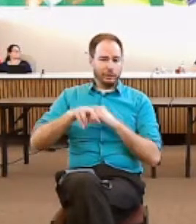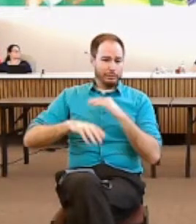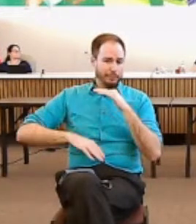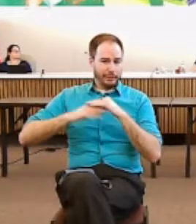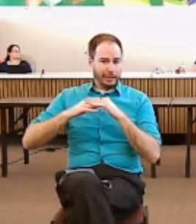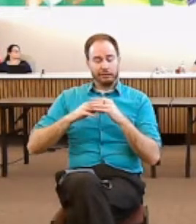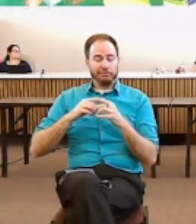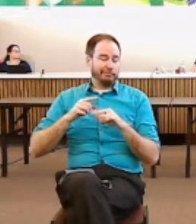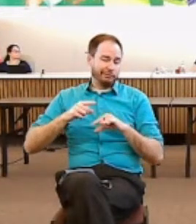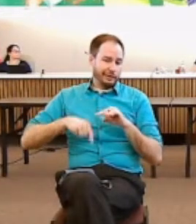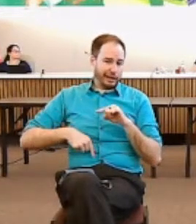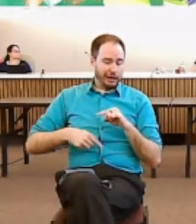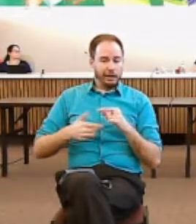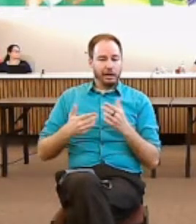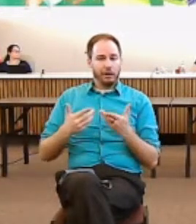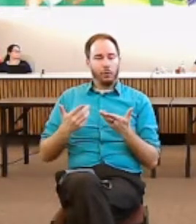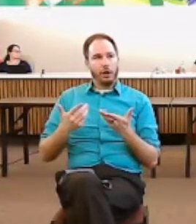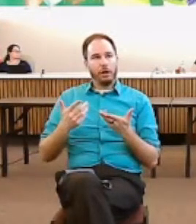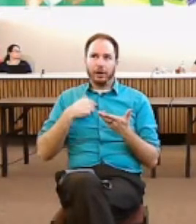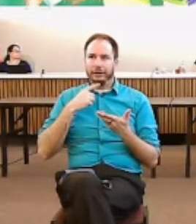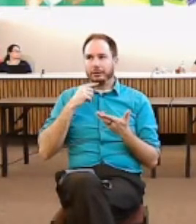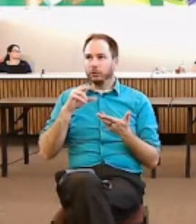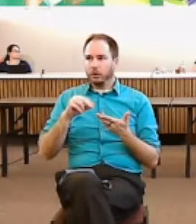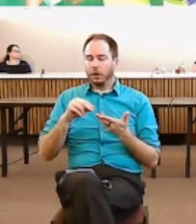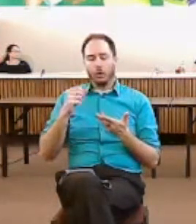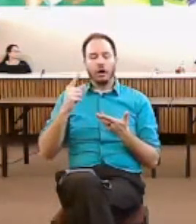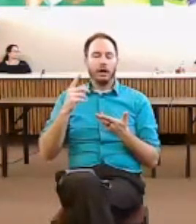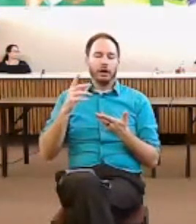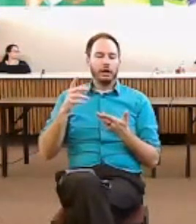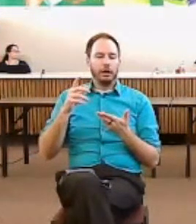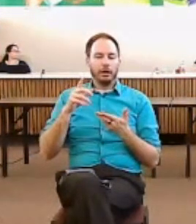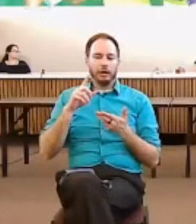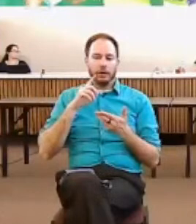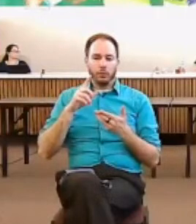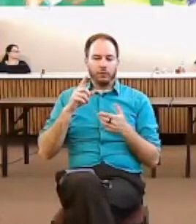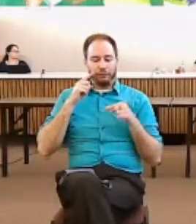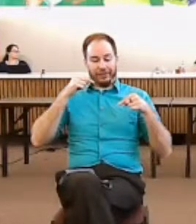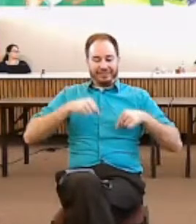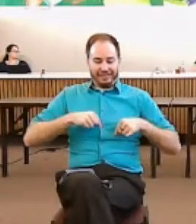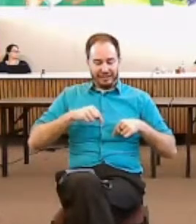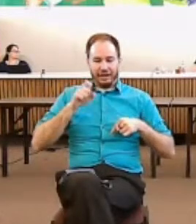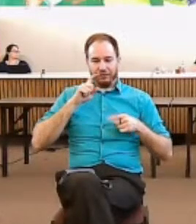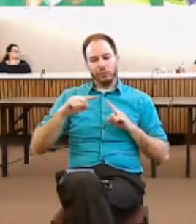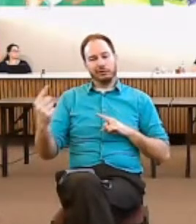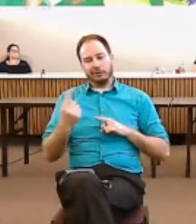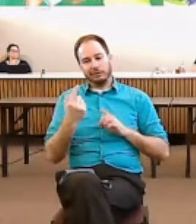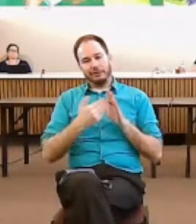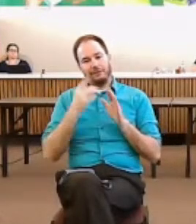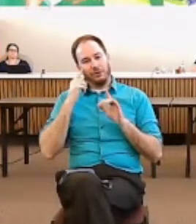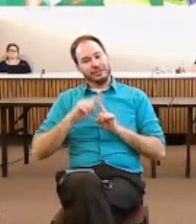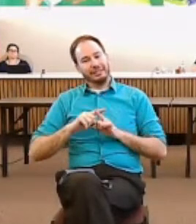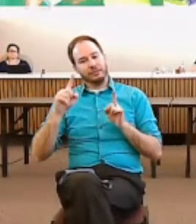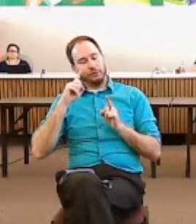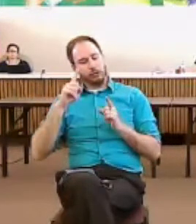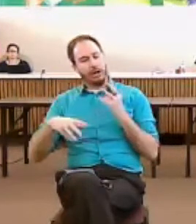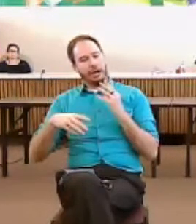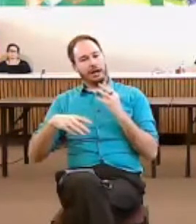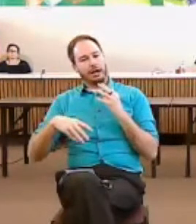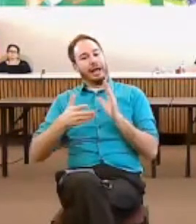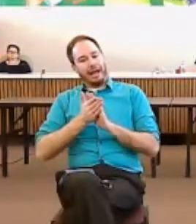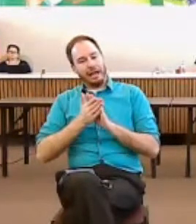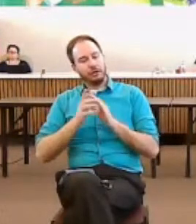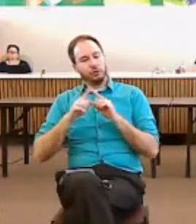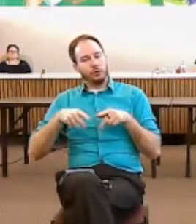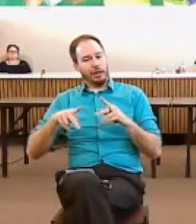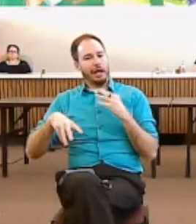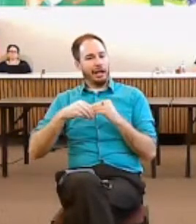then no. Well, I say no, it wouldn't be allowed under this special use permit. They would have to come in and get a new special use permit from a